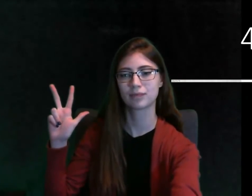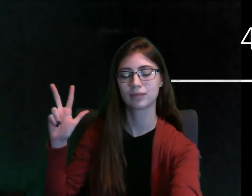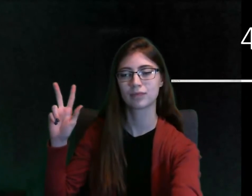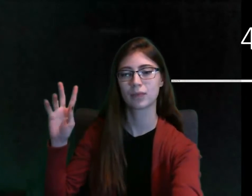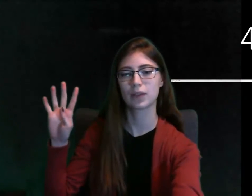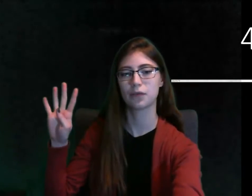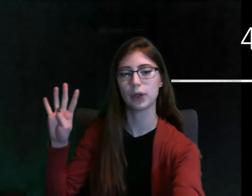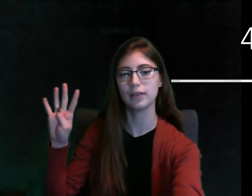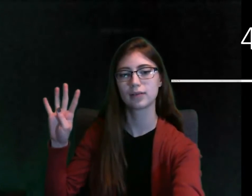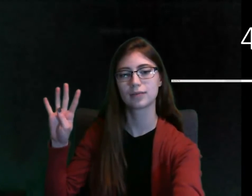4,